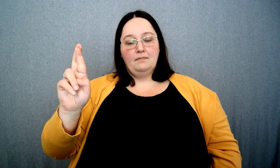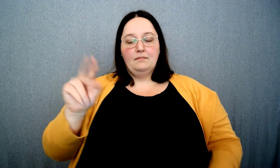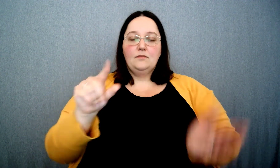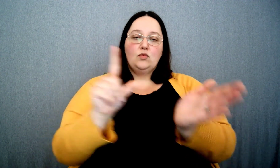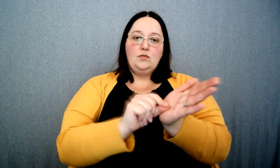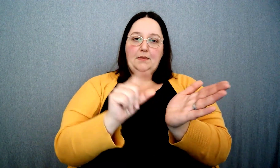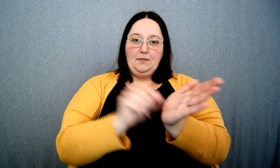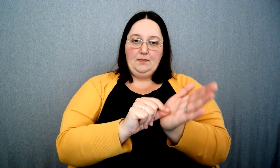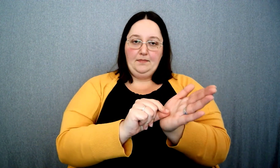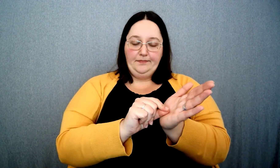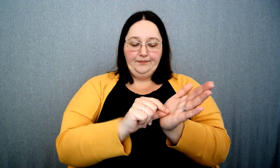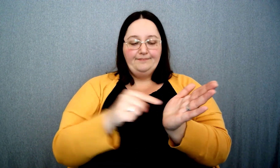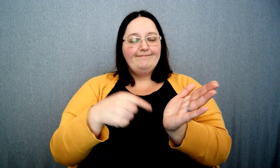Newspaper.